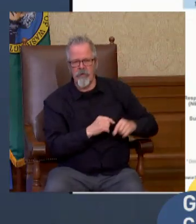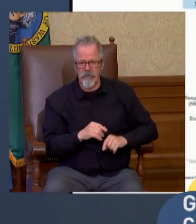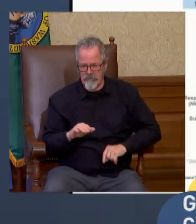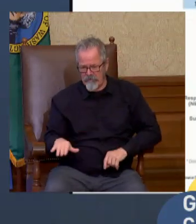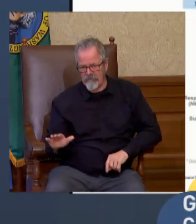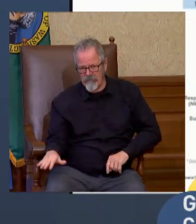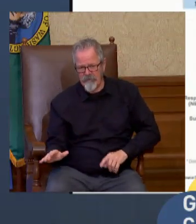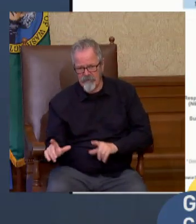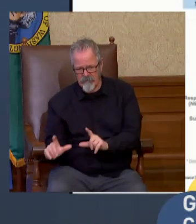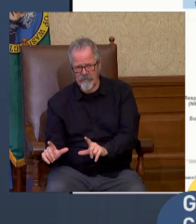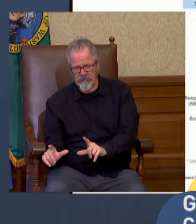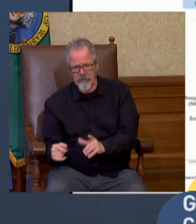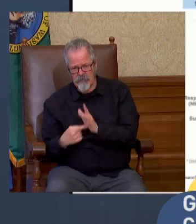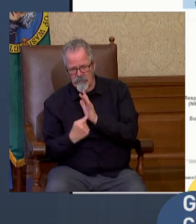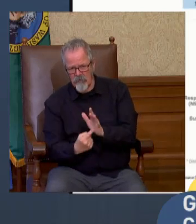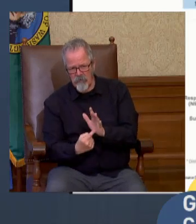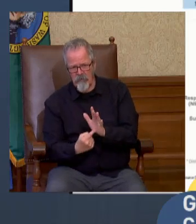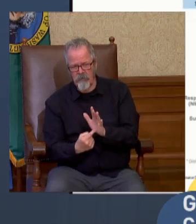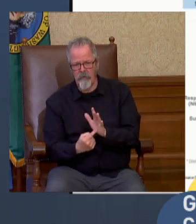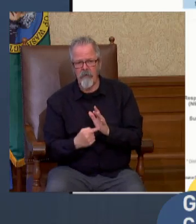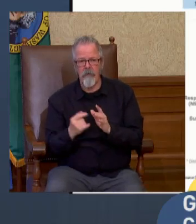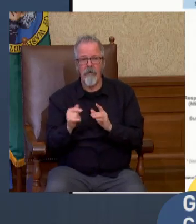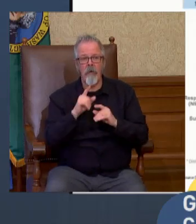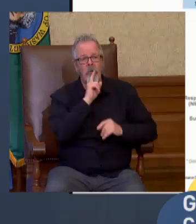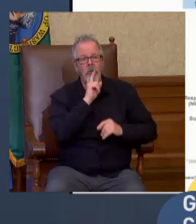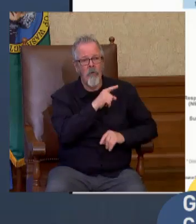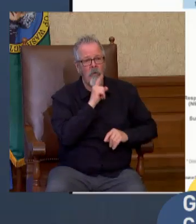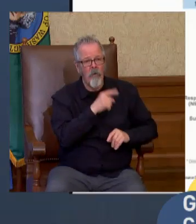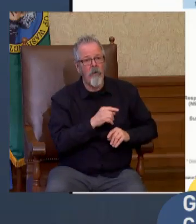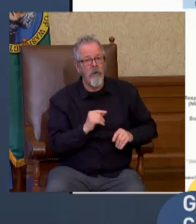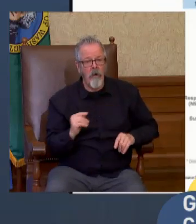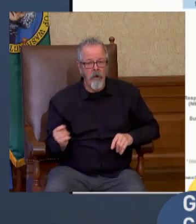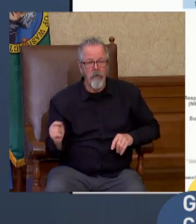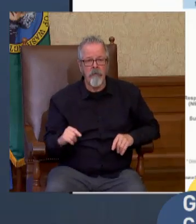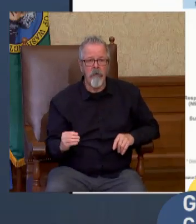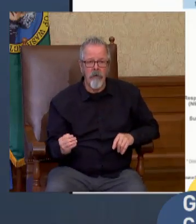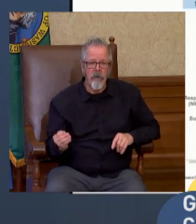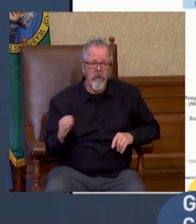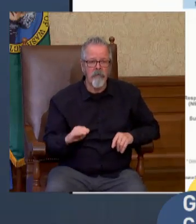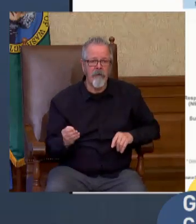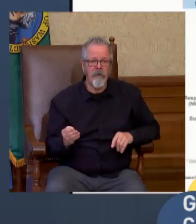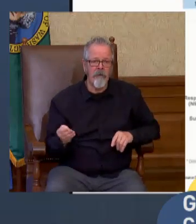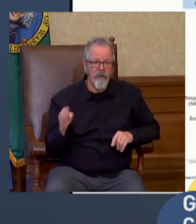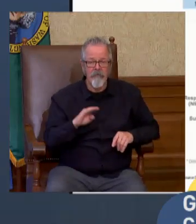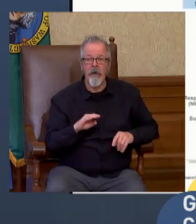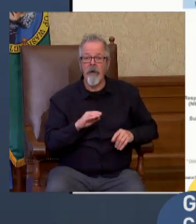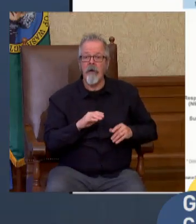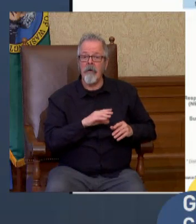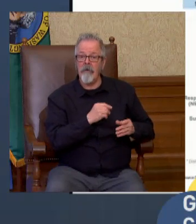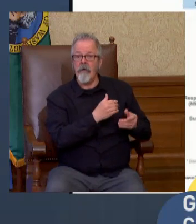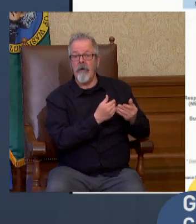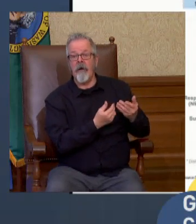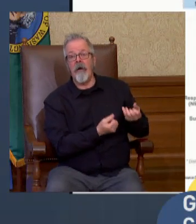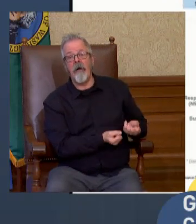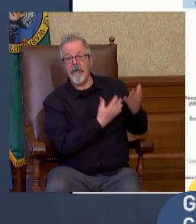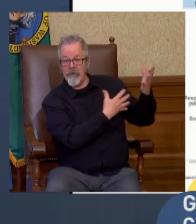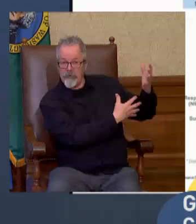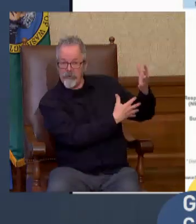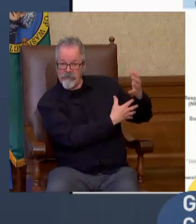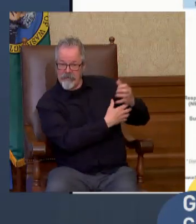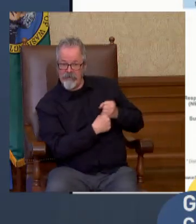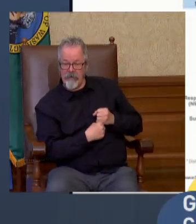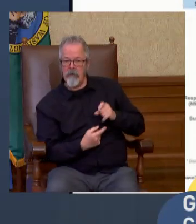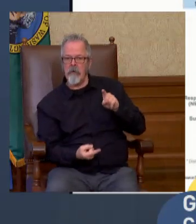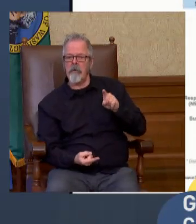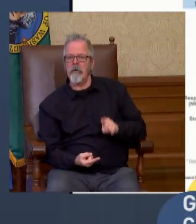received. So what you can see is we have been both dedicated to obtaining this material